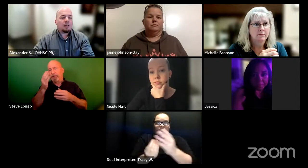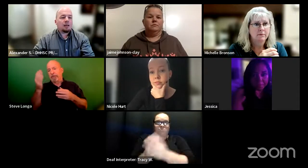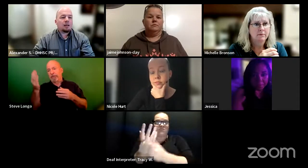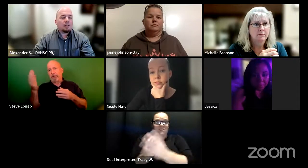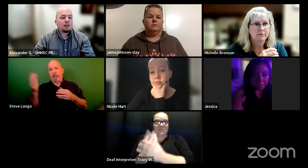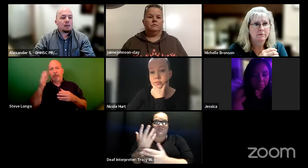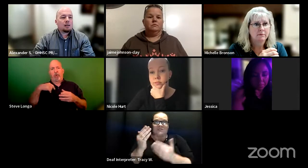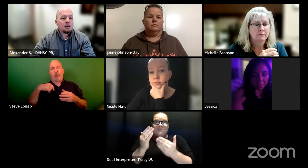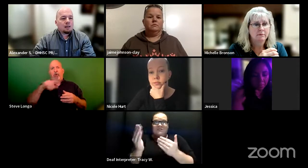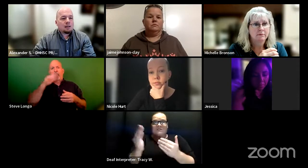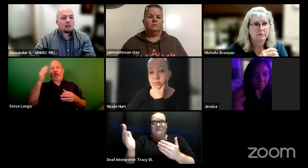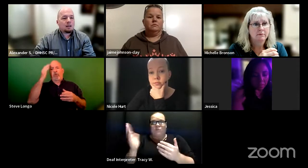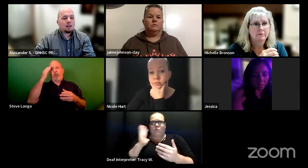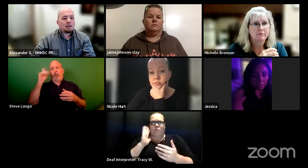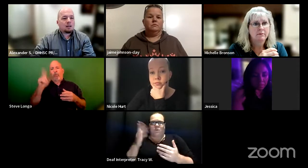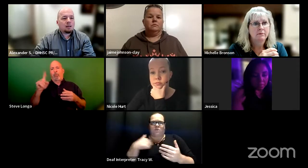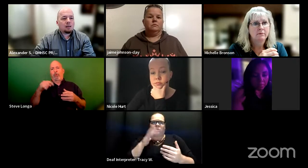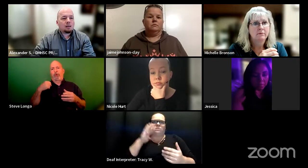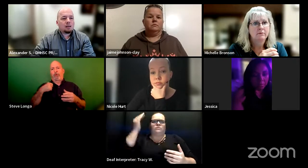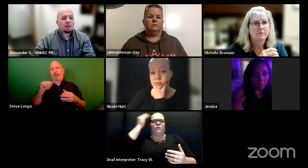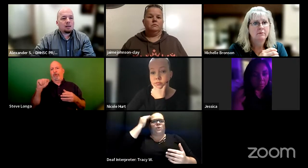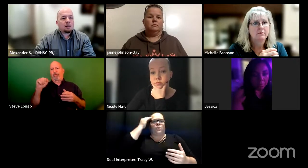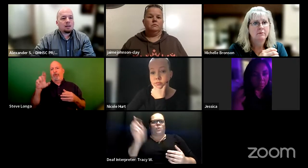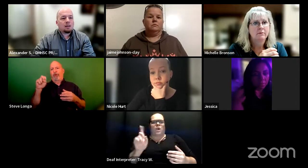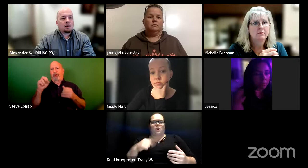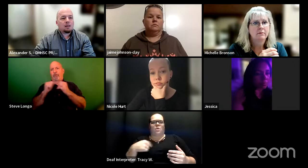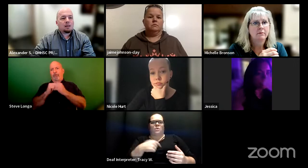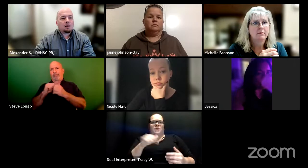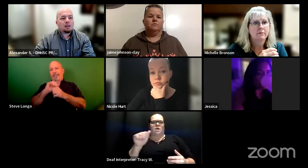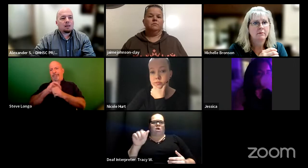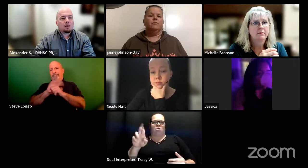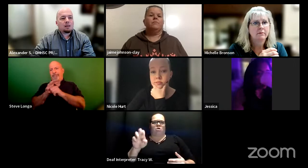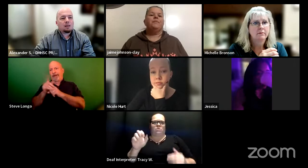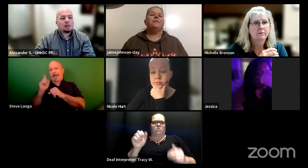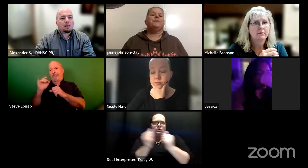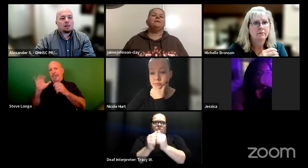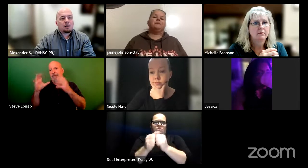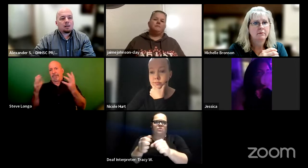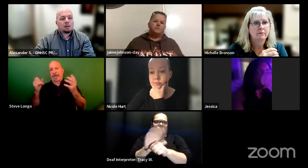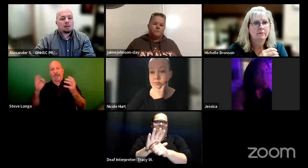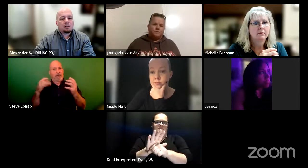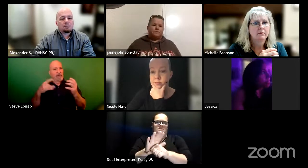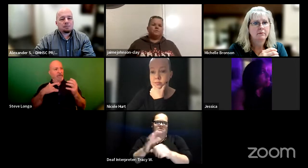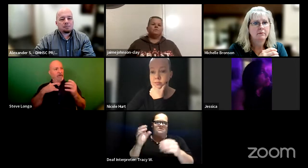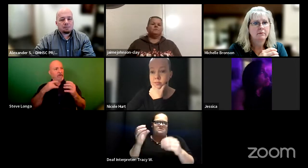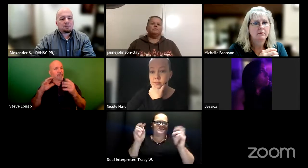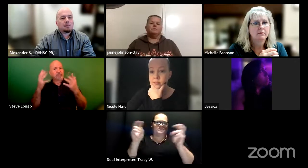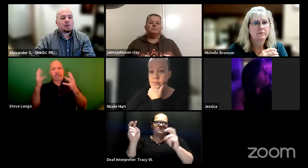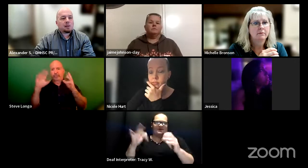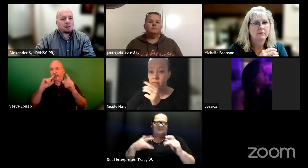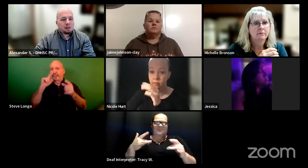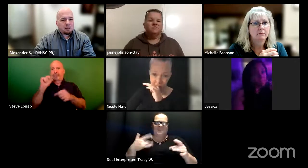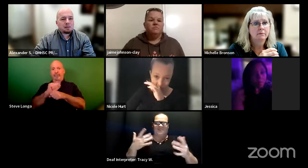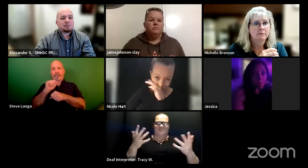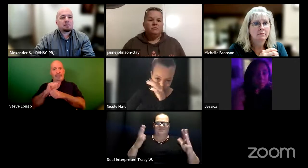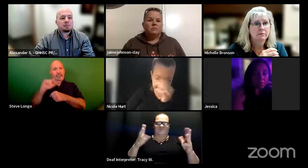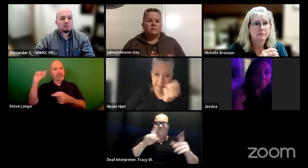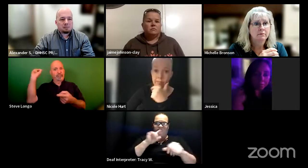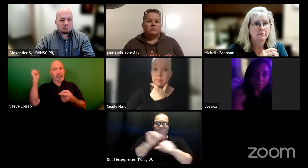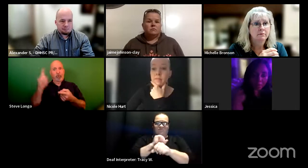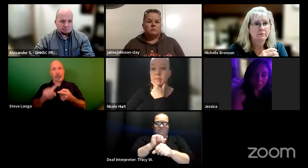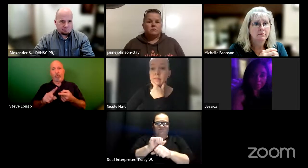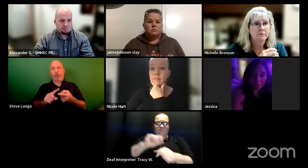resolved, then we will know. But at this point, we do not know where we stand with